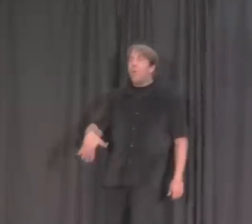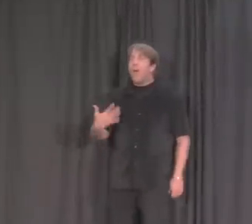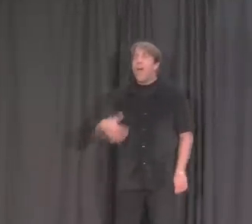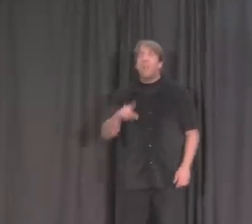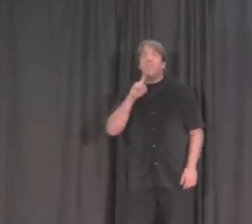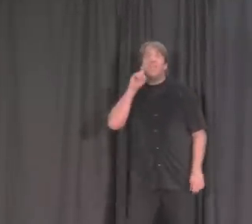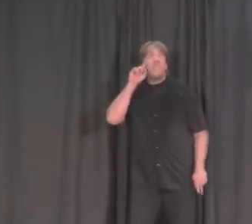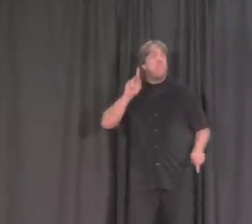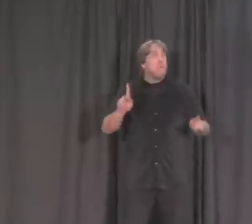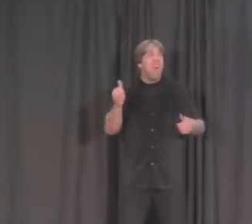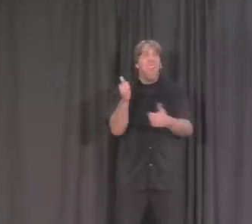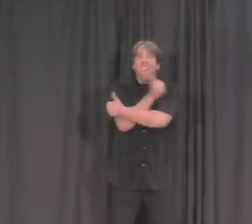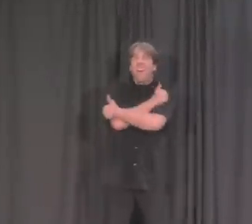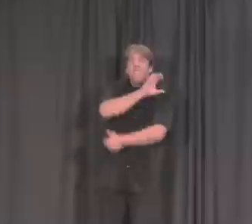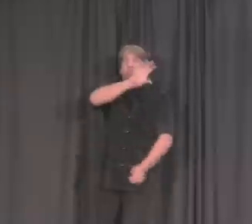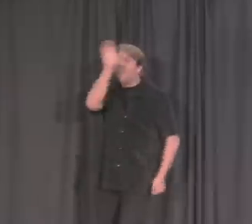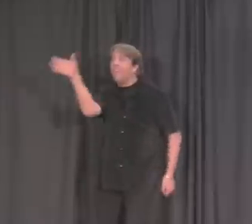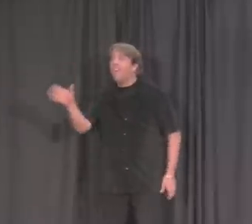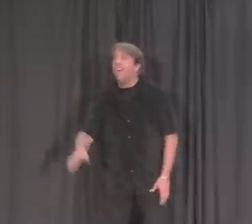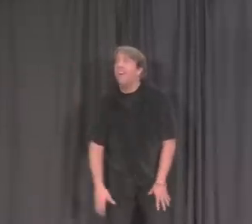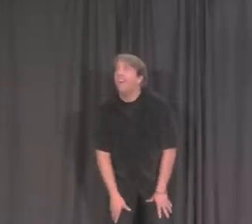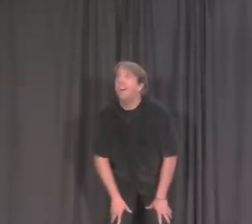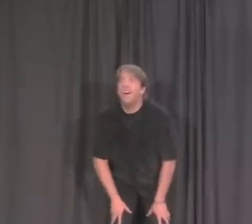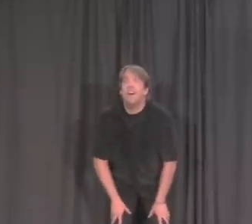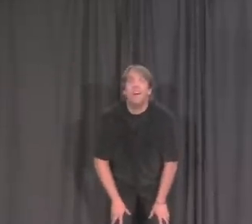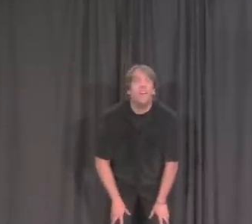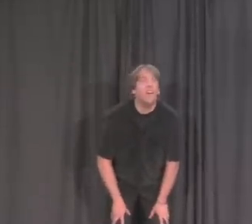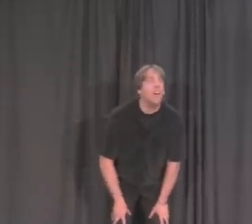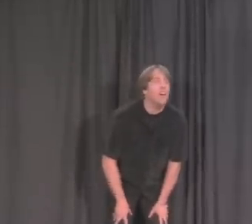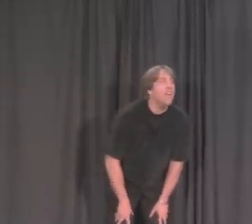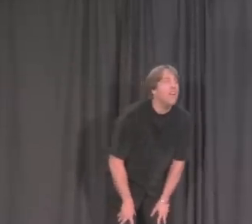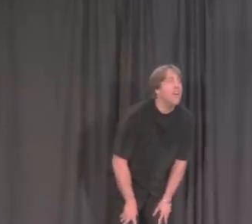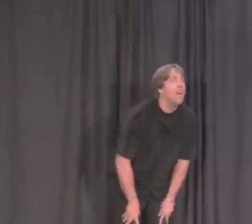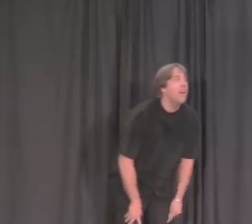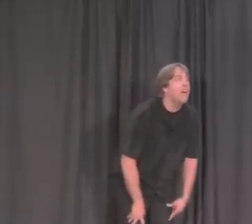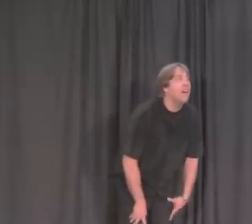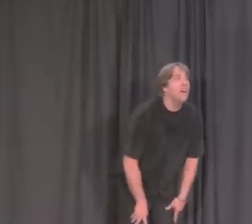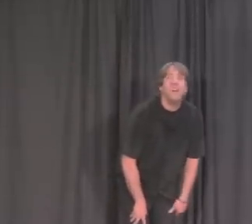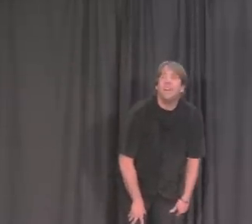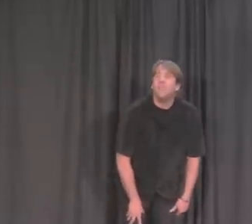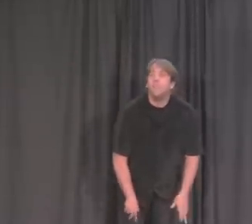Wow, look at that. Dead people have awesome Christmas spirit.